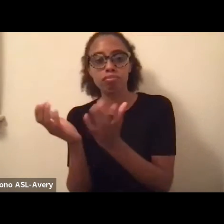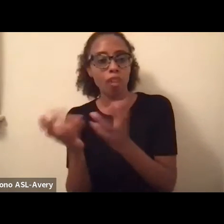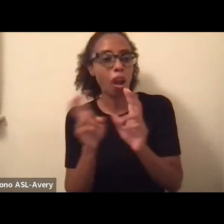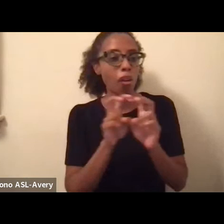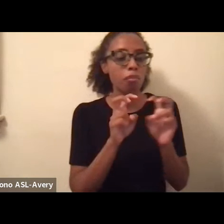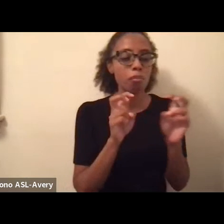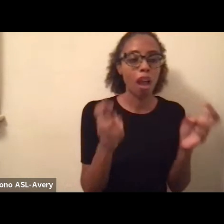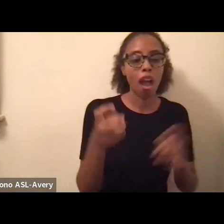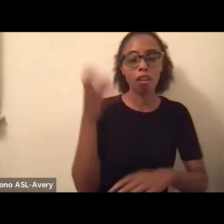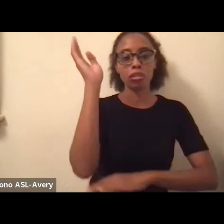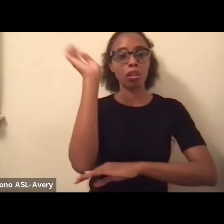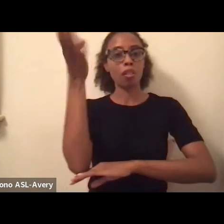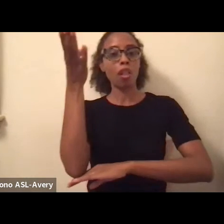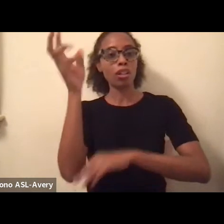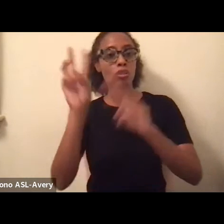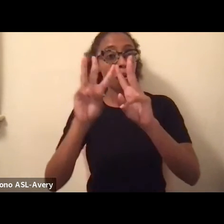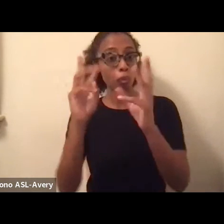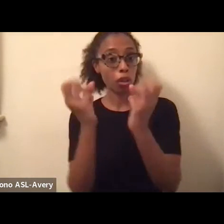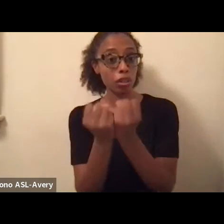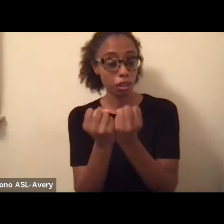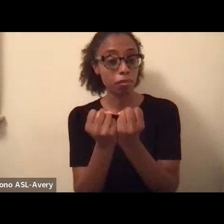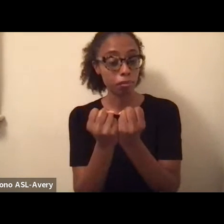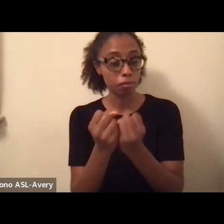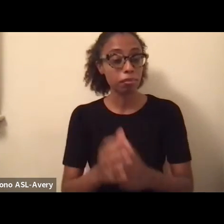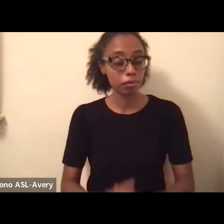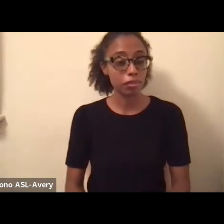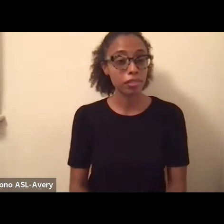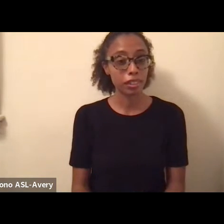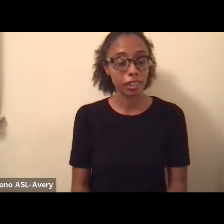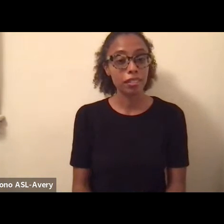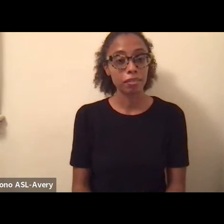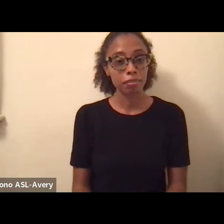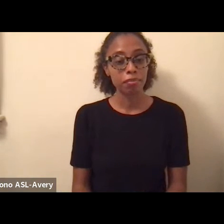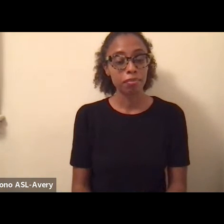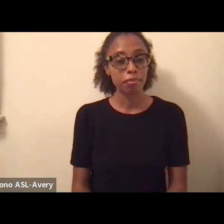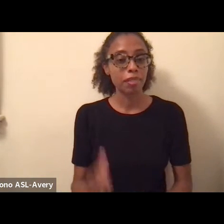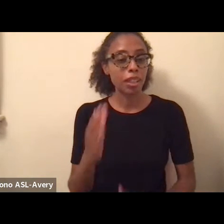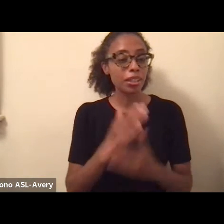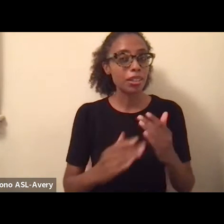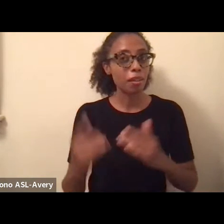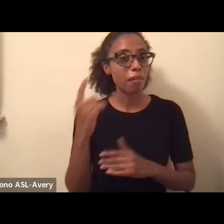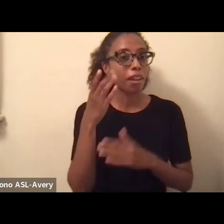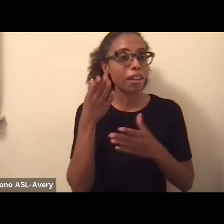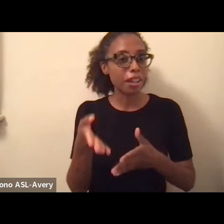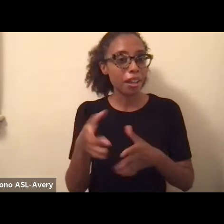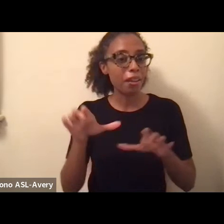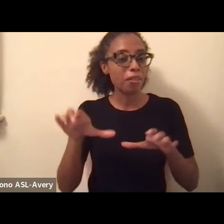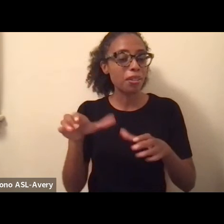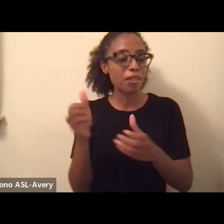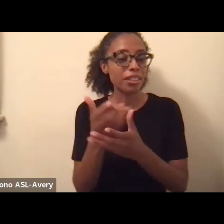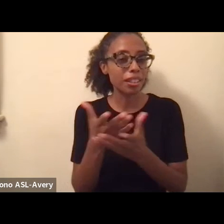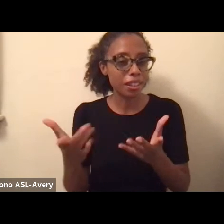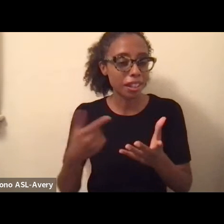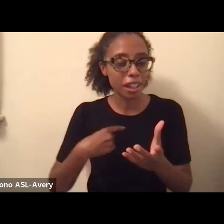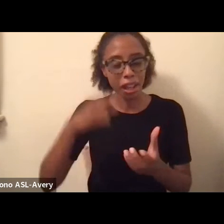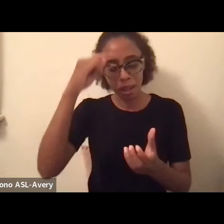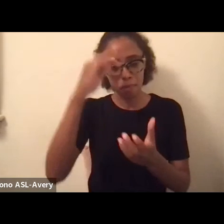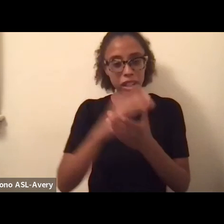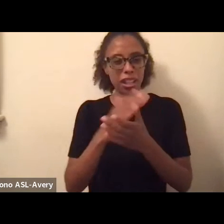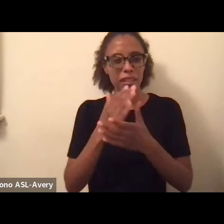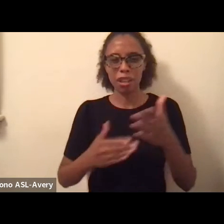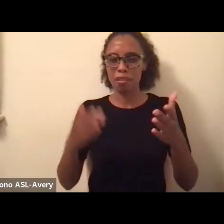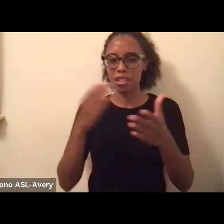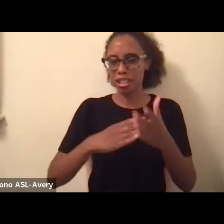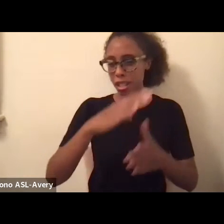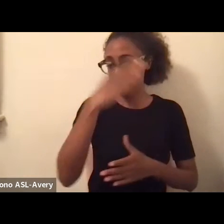and workshops. And then there was someone there who was doing something that I believe was really anti-Black